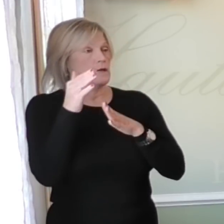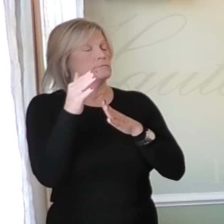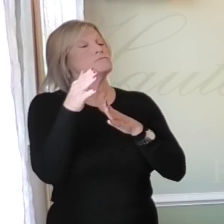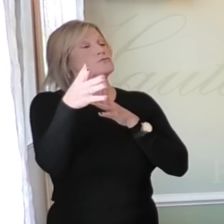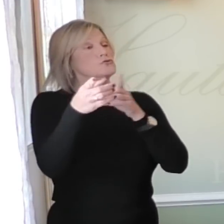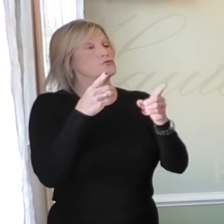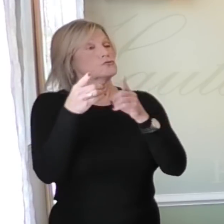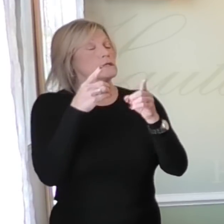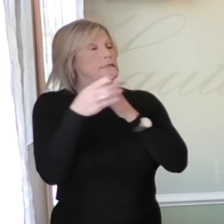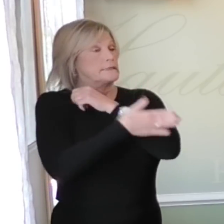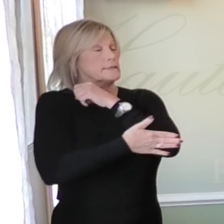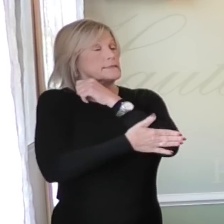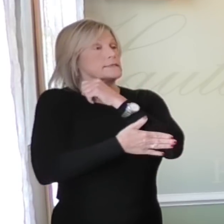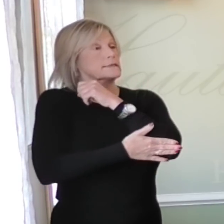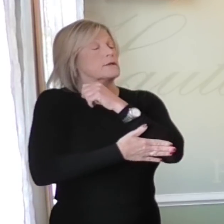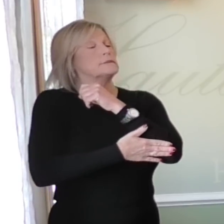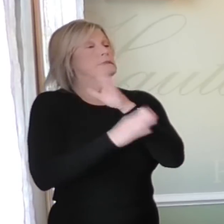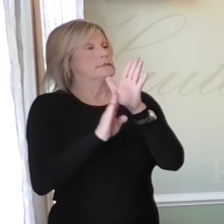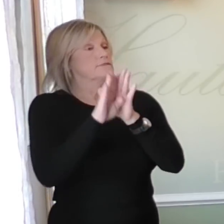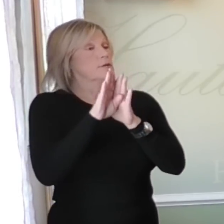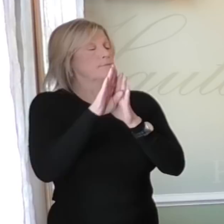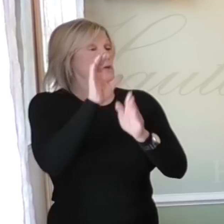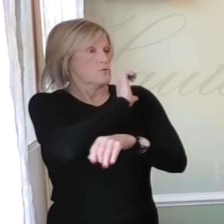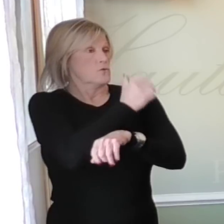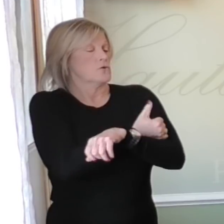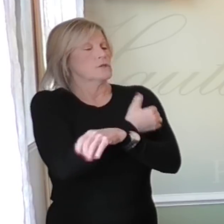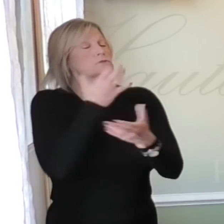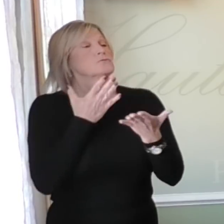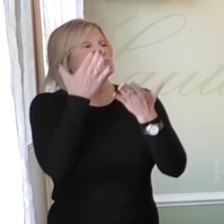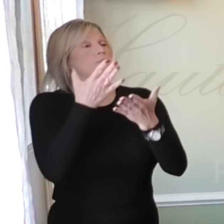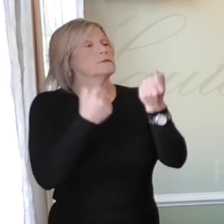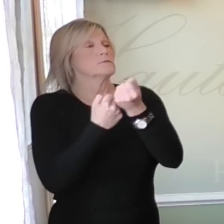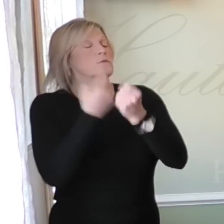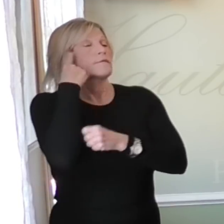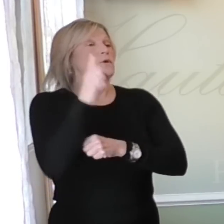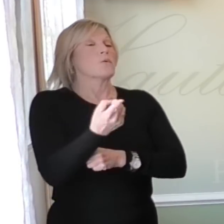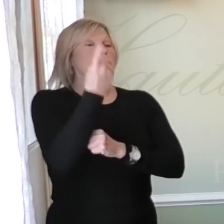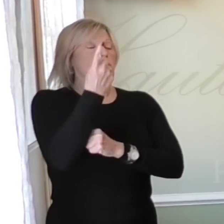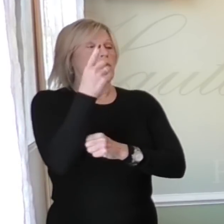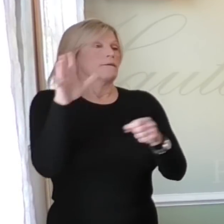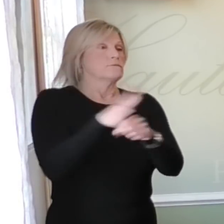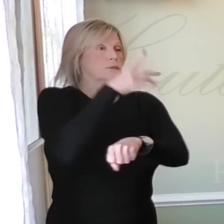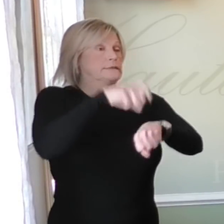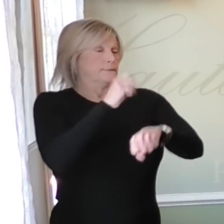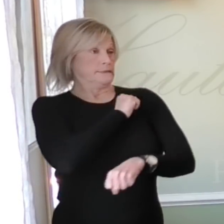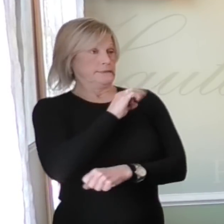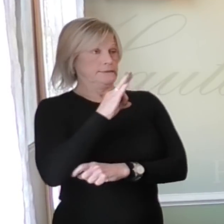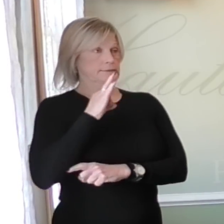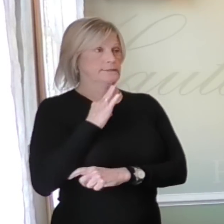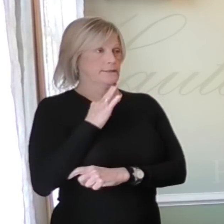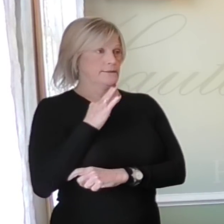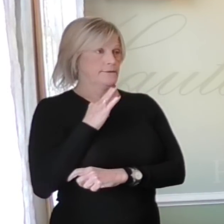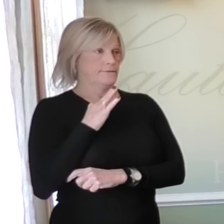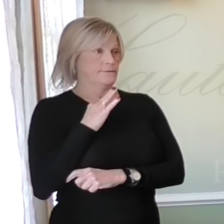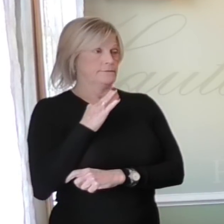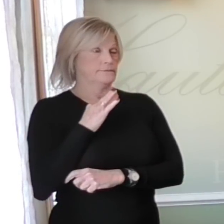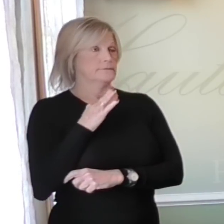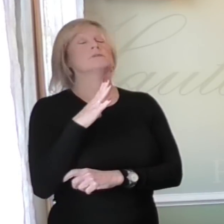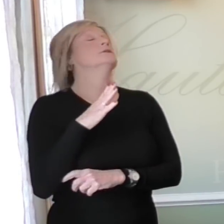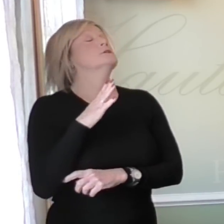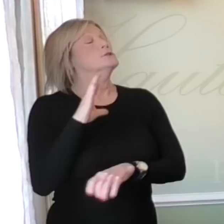Economic Development Authority to provide support for one full-time staffer to act as an